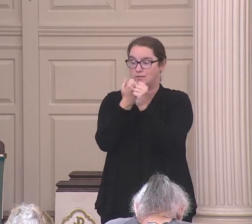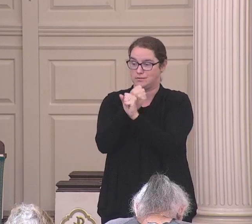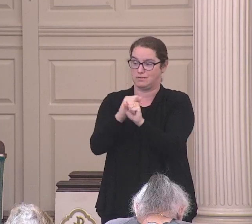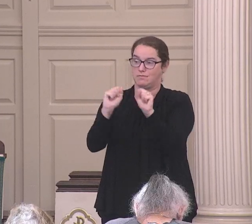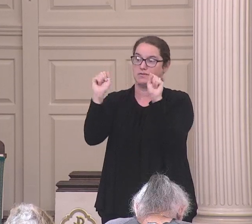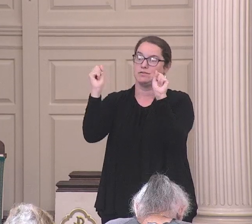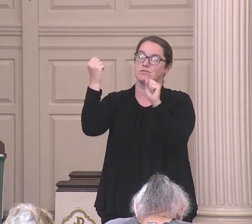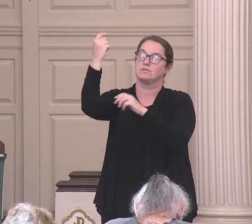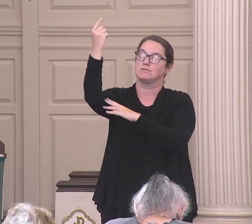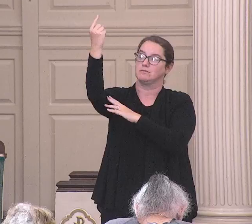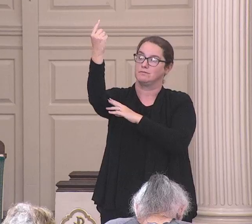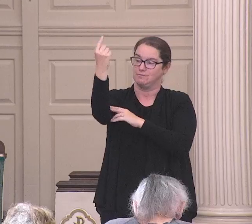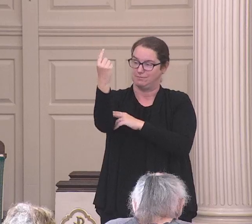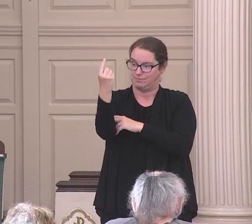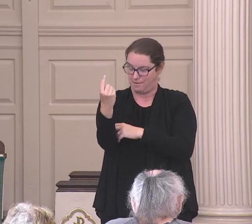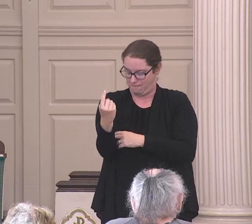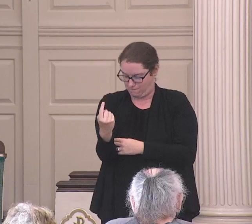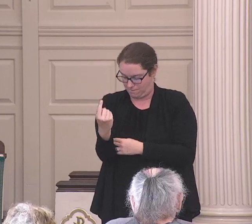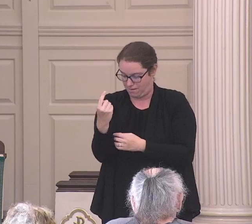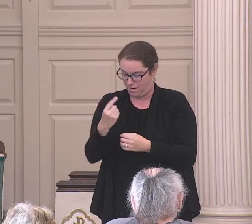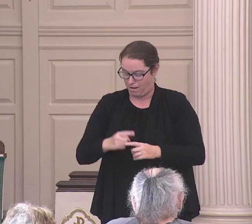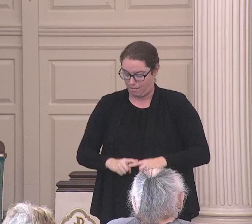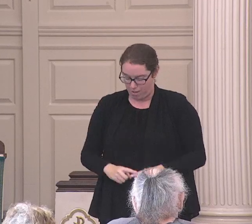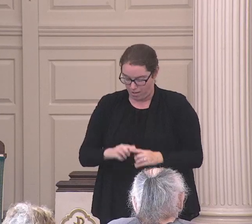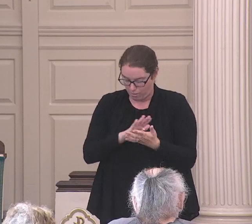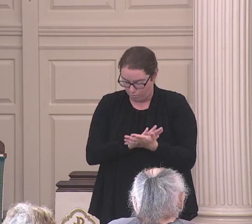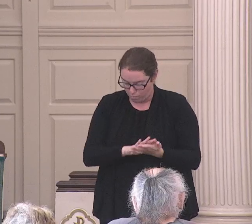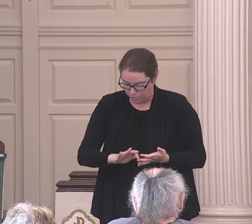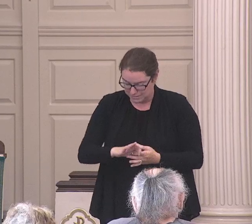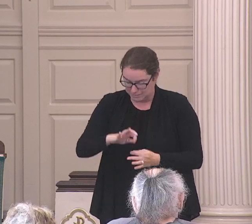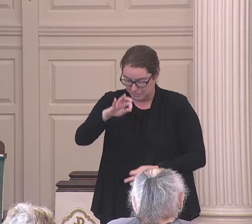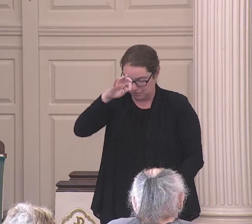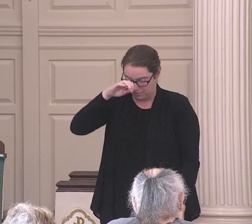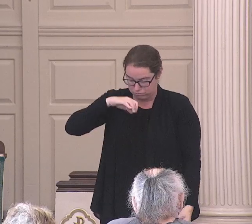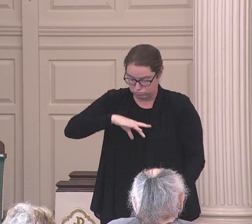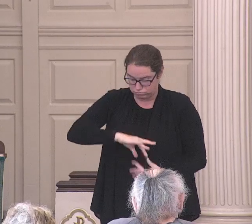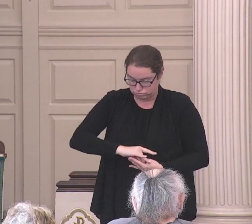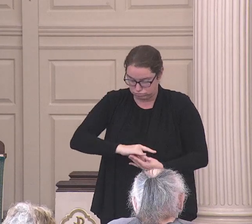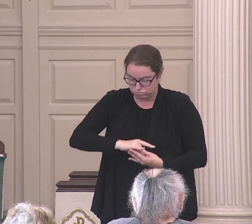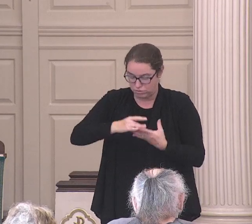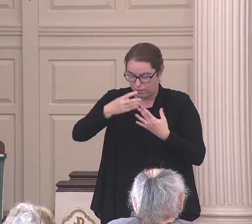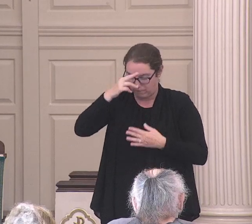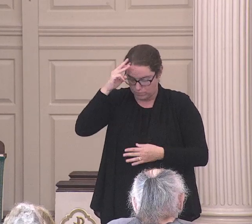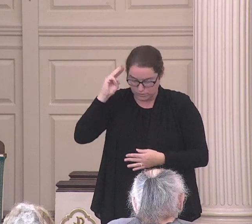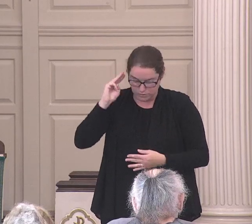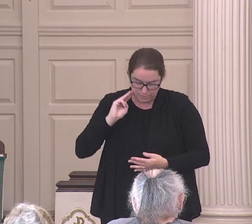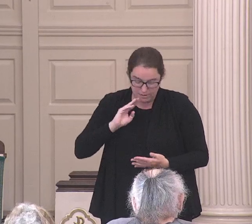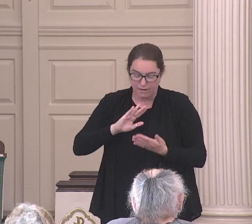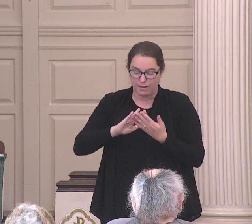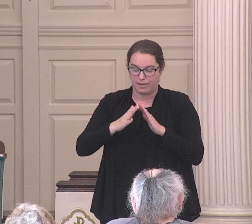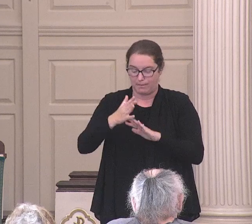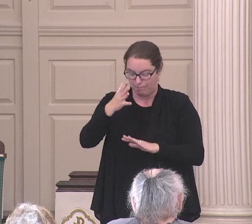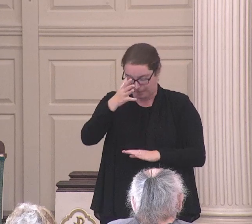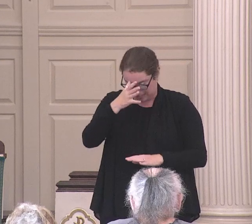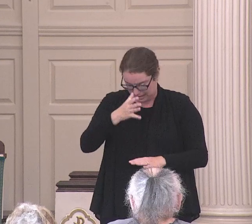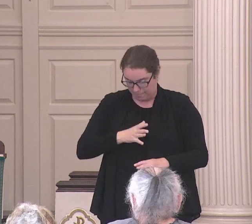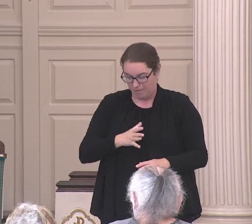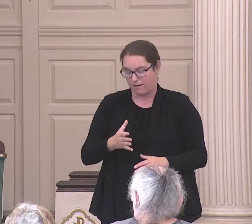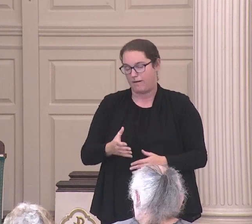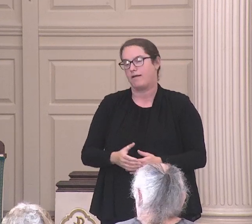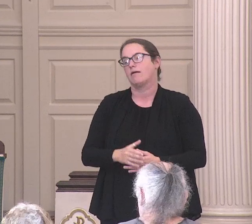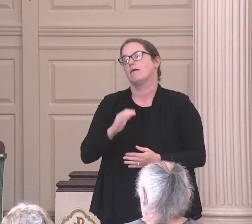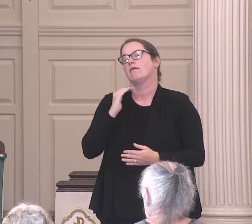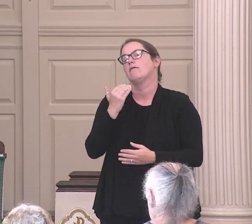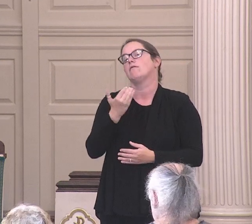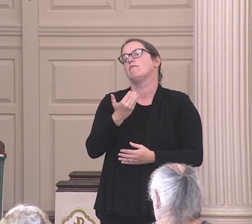salvation. He came down from heaven, and by the Holy Spirit was incarnate of the Virgin Mary, and became